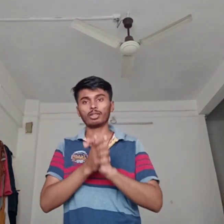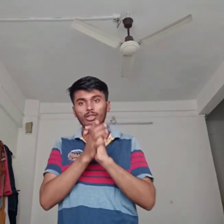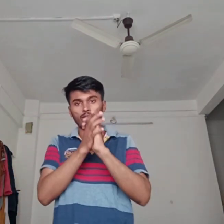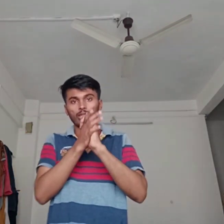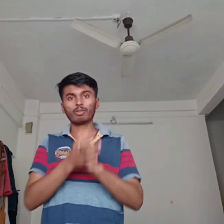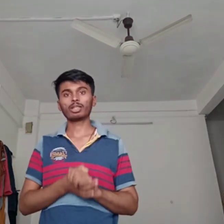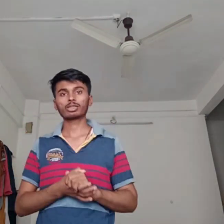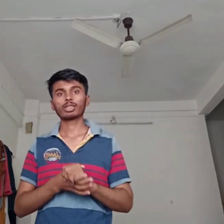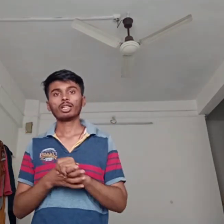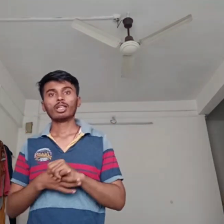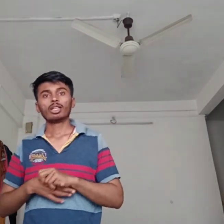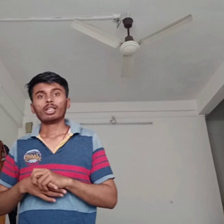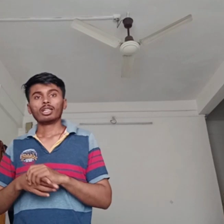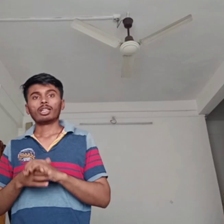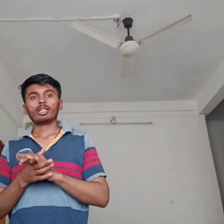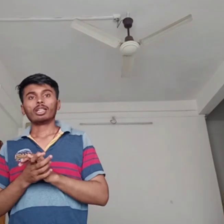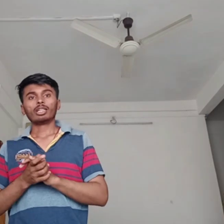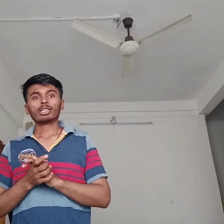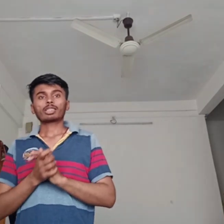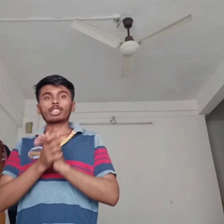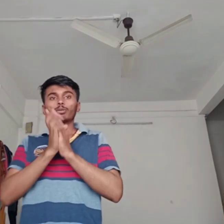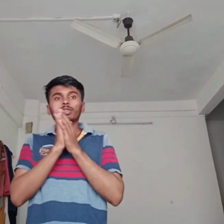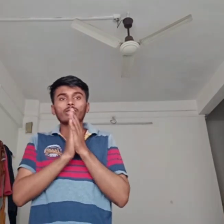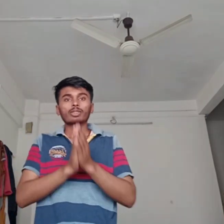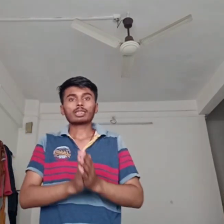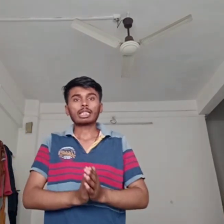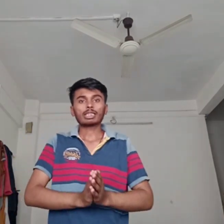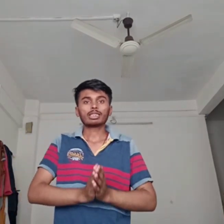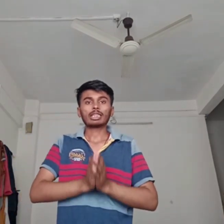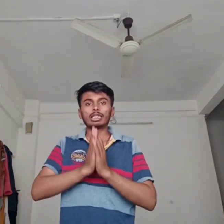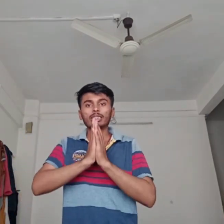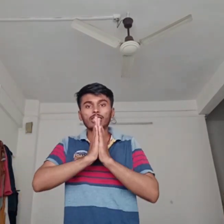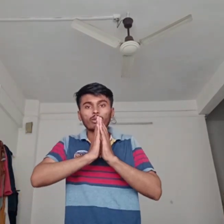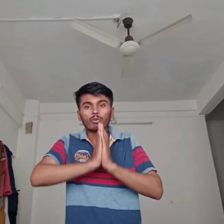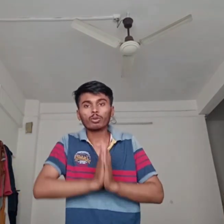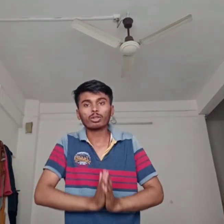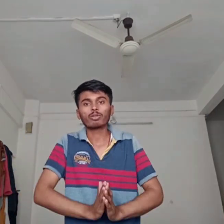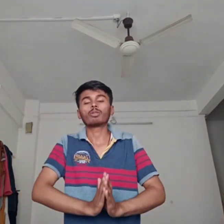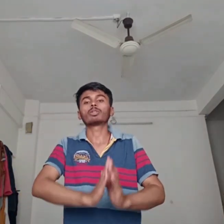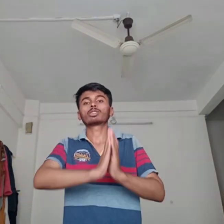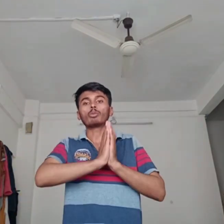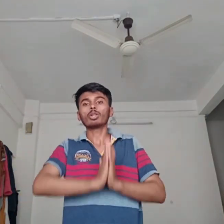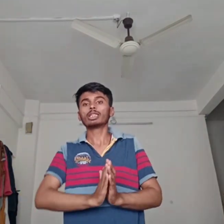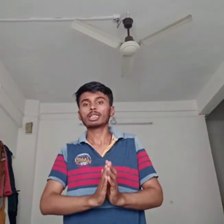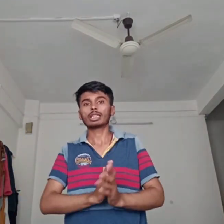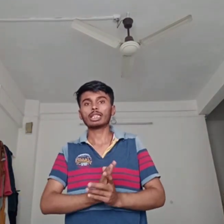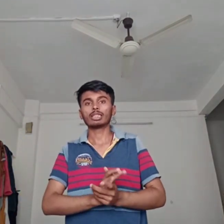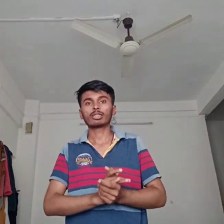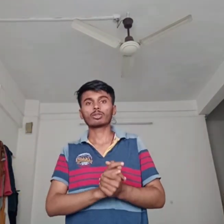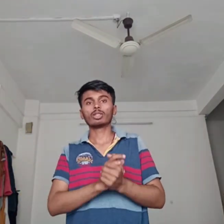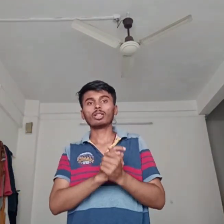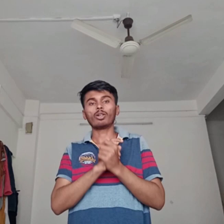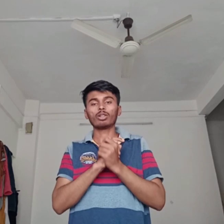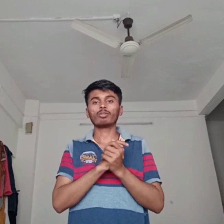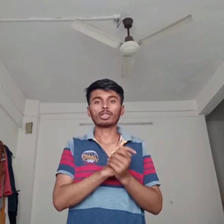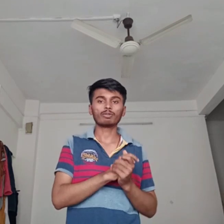in the blood. It transports substance like a digested food from the small intestine to the all body part